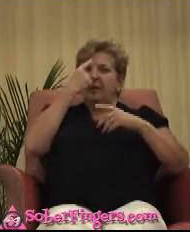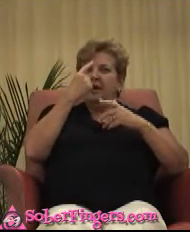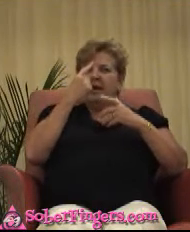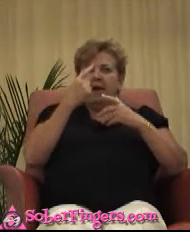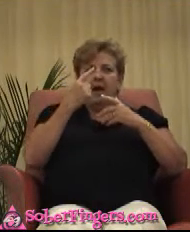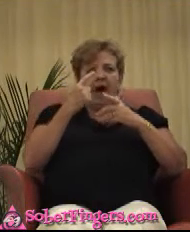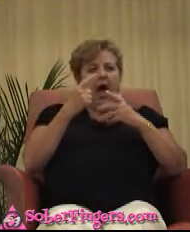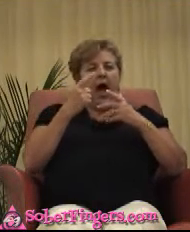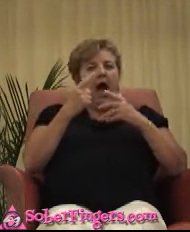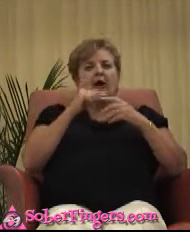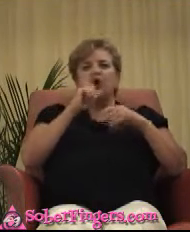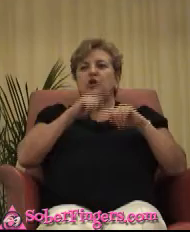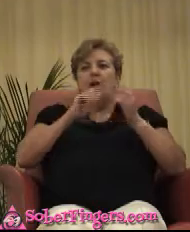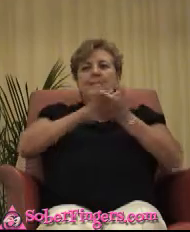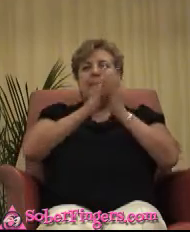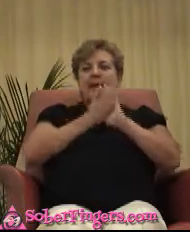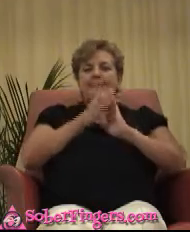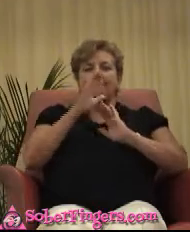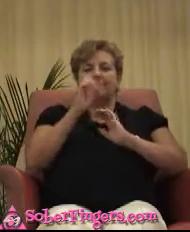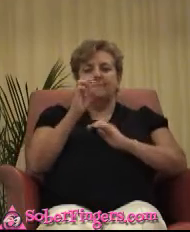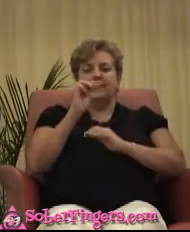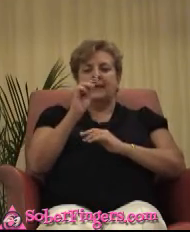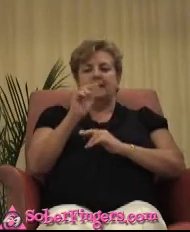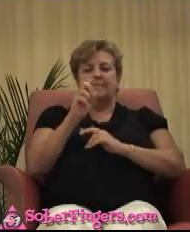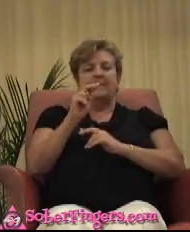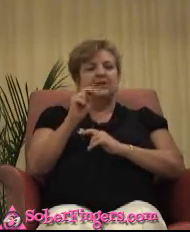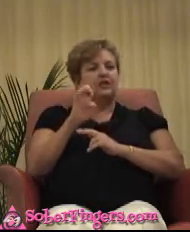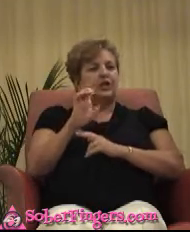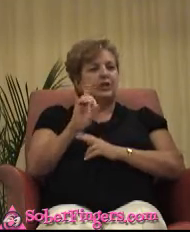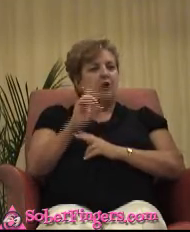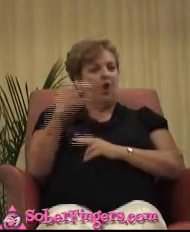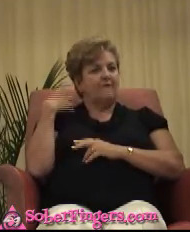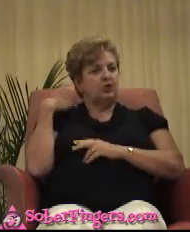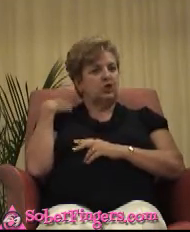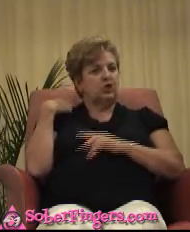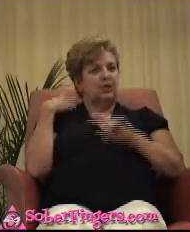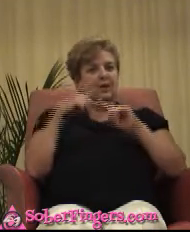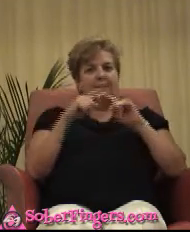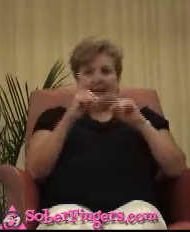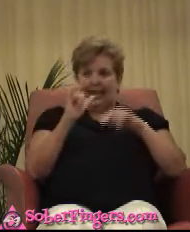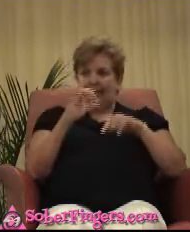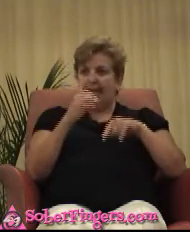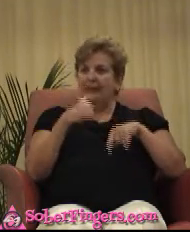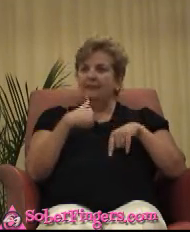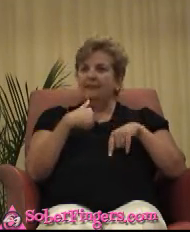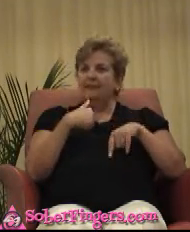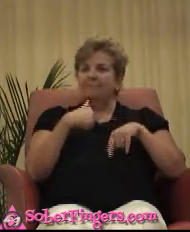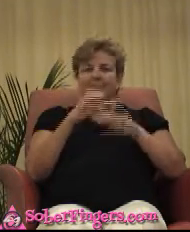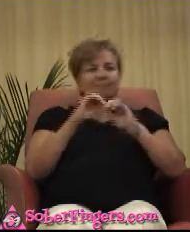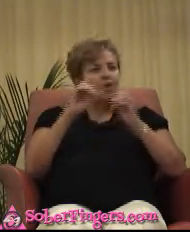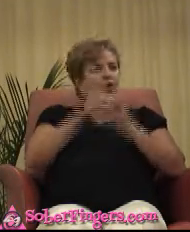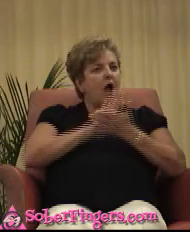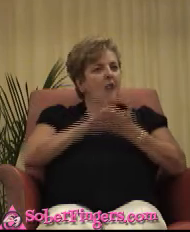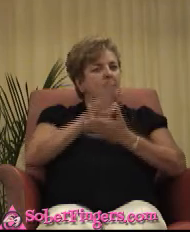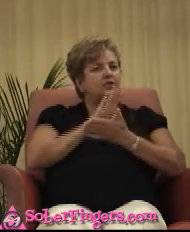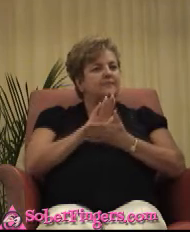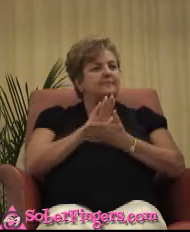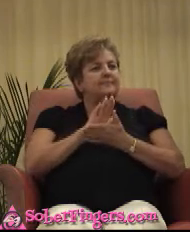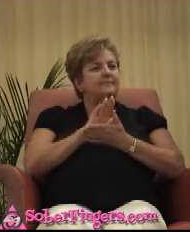And I had done well, and I got one. So I was set for my career. I came back, and 2.5 years later, I sat down and resigned it, and